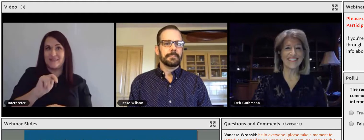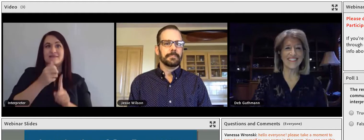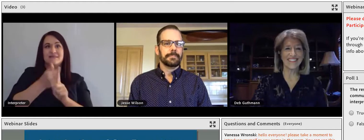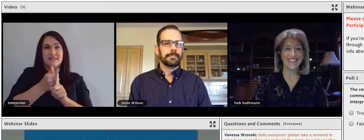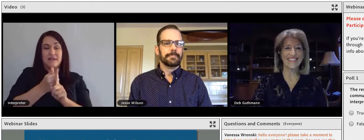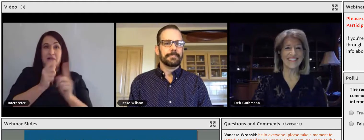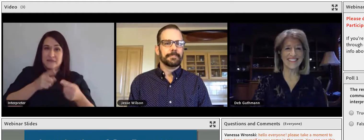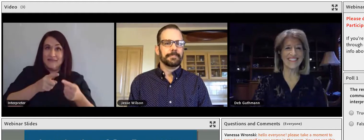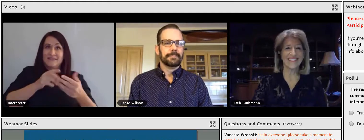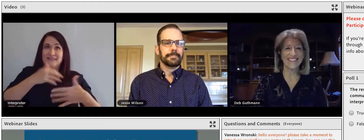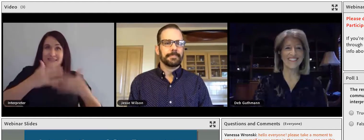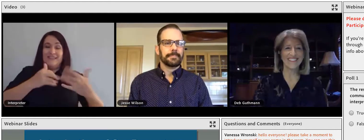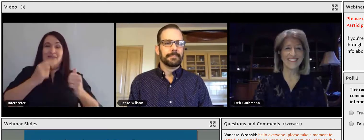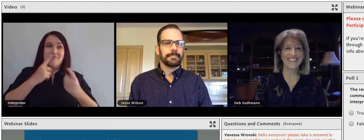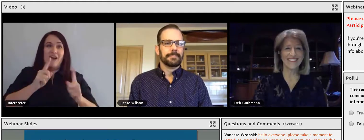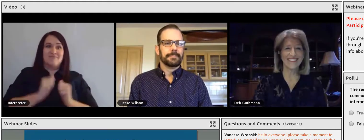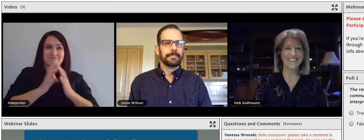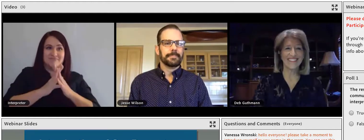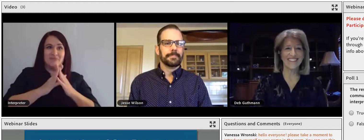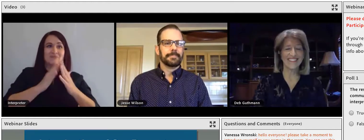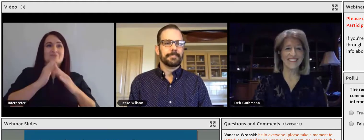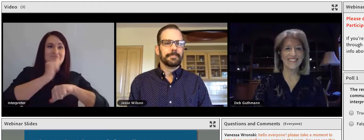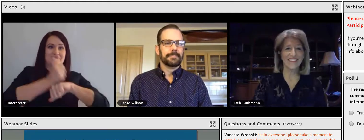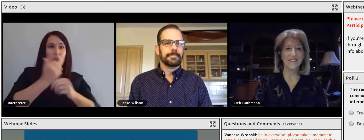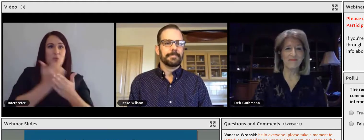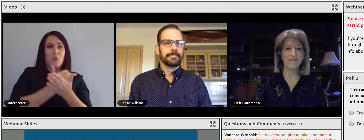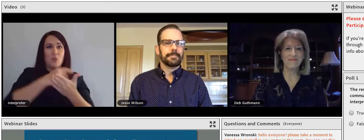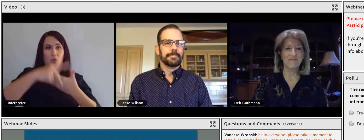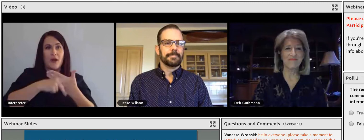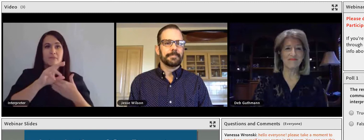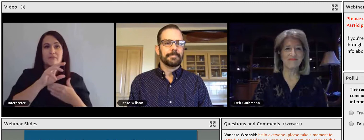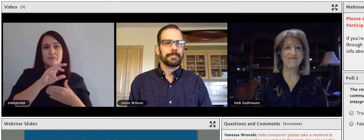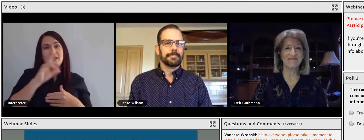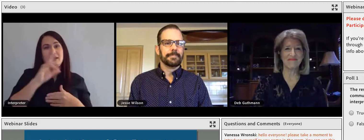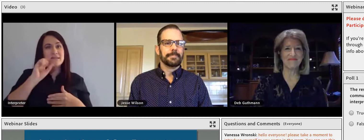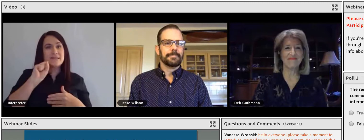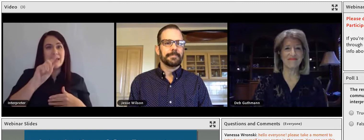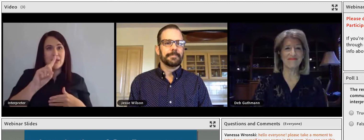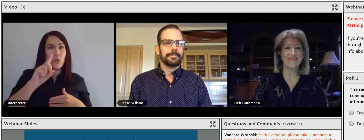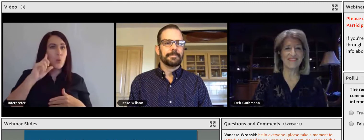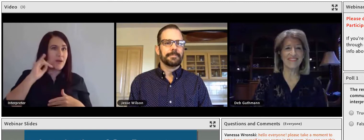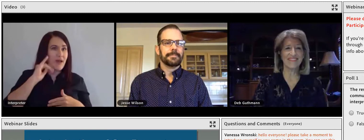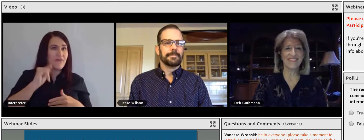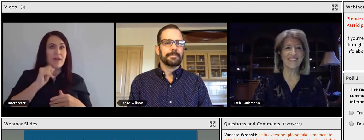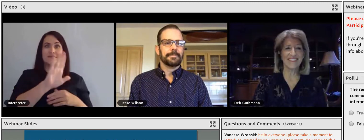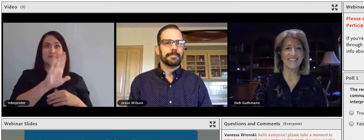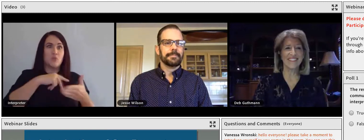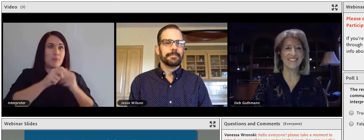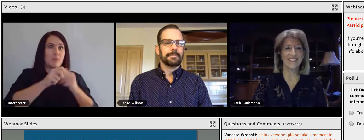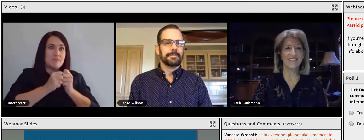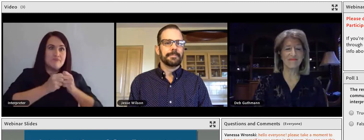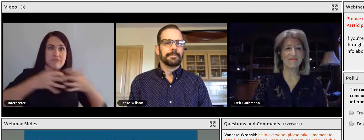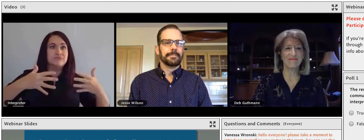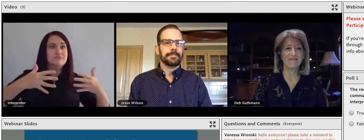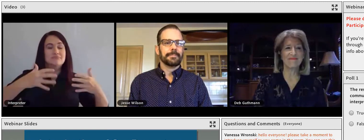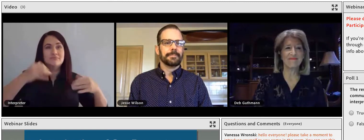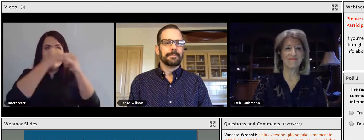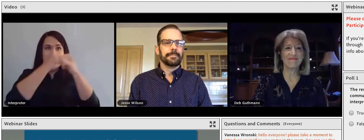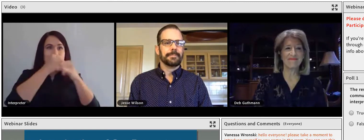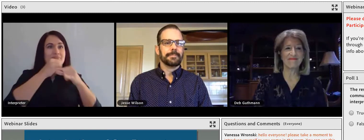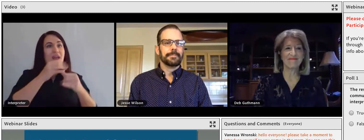new program in San Diego. His program is booming, and he is serving people in the San Diego area